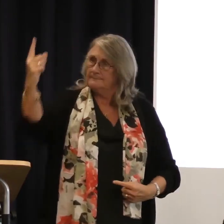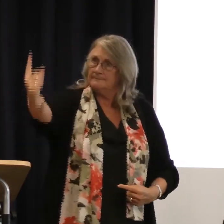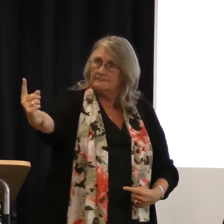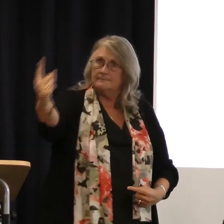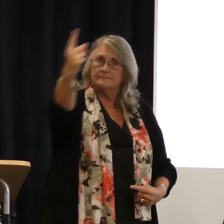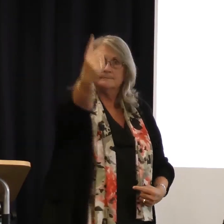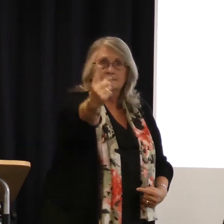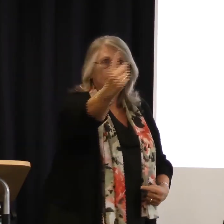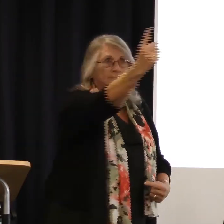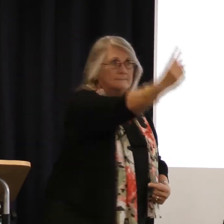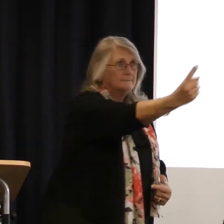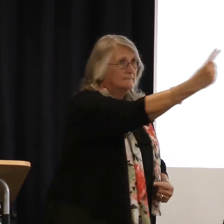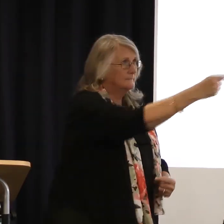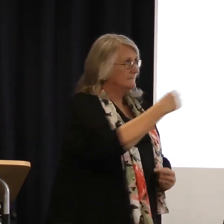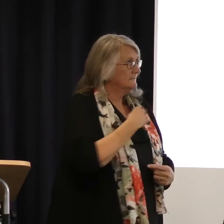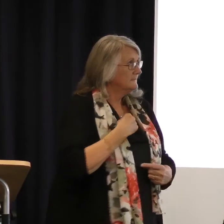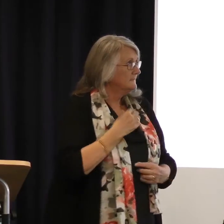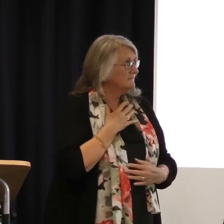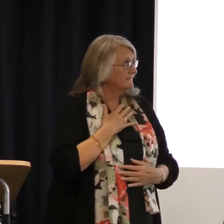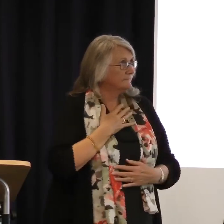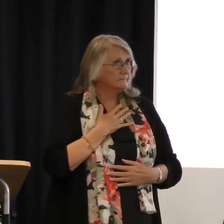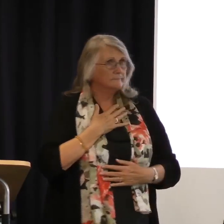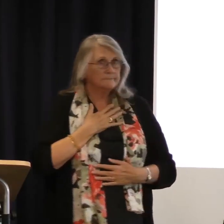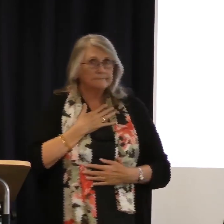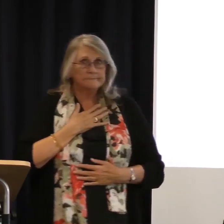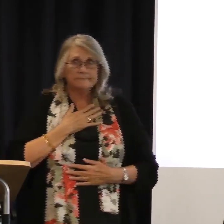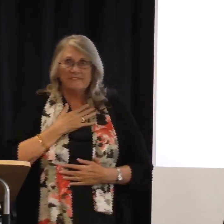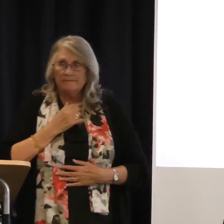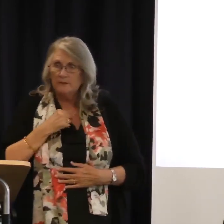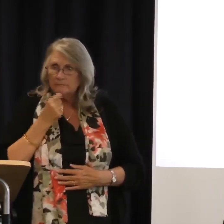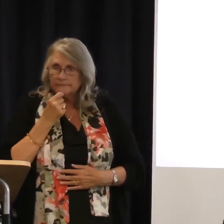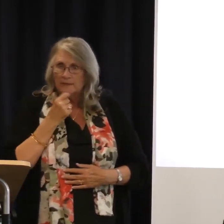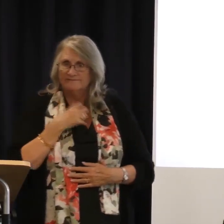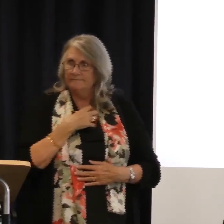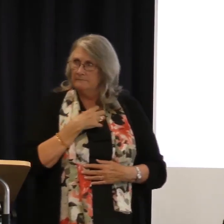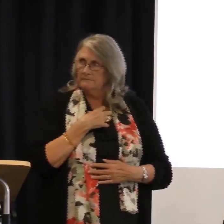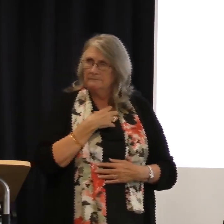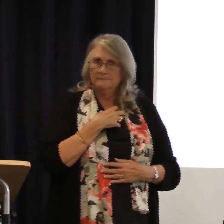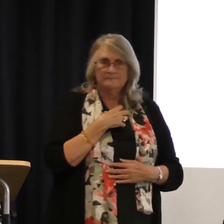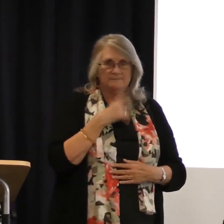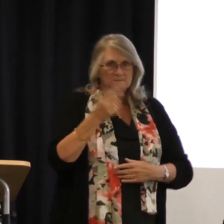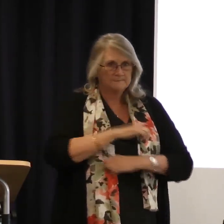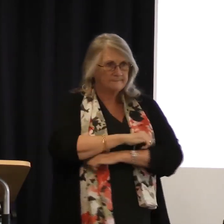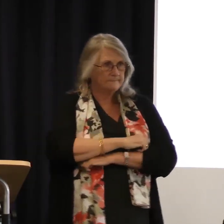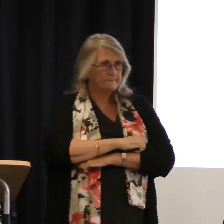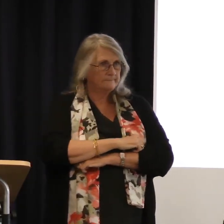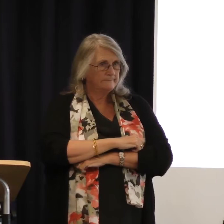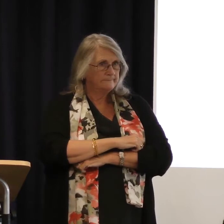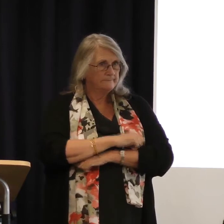ties, very, very formal. And I thought, goodness, I'm a bit scared of these men. They